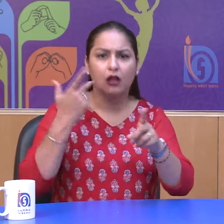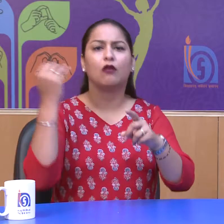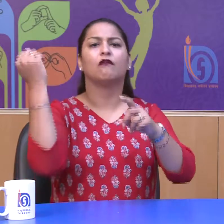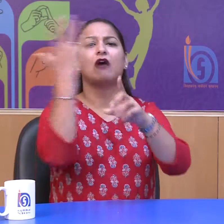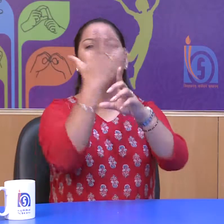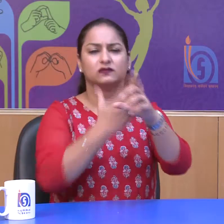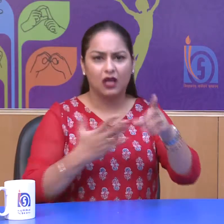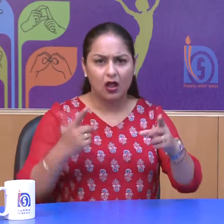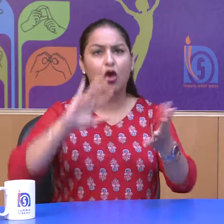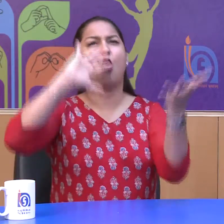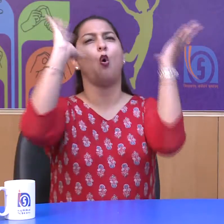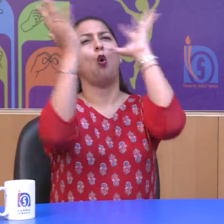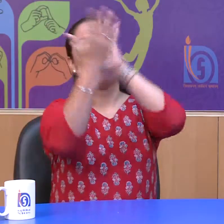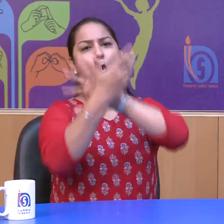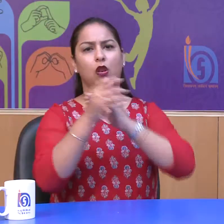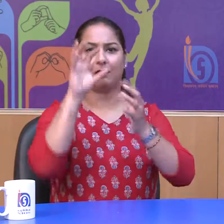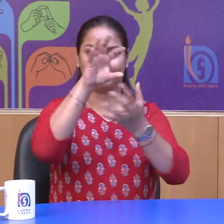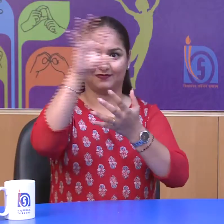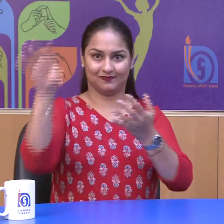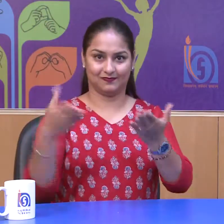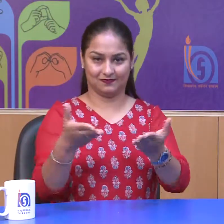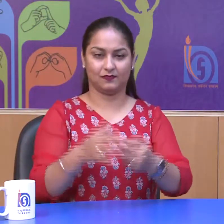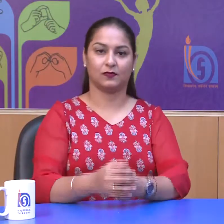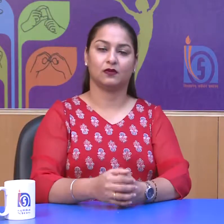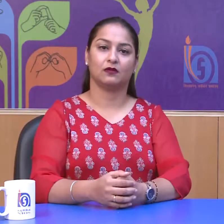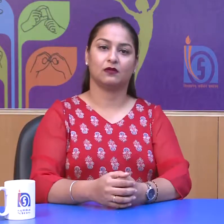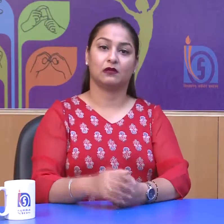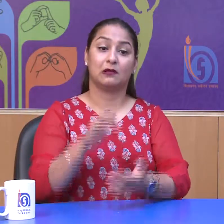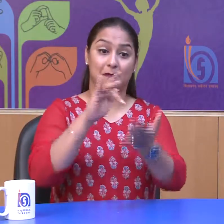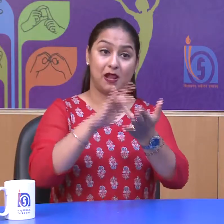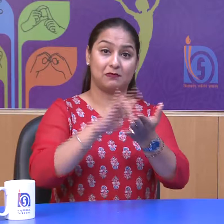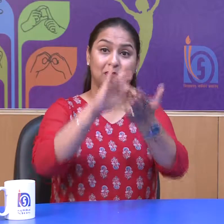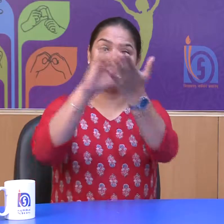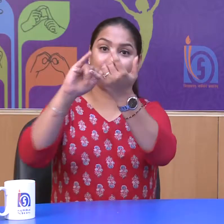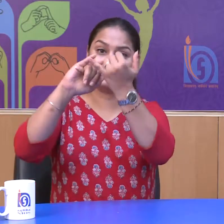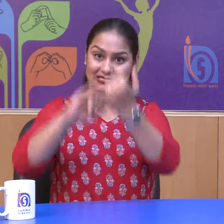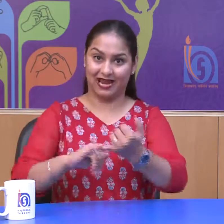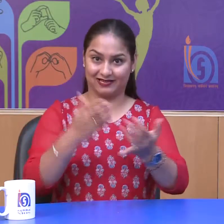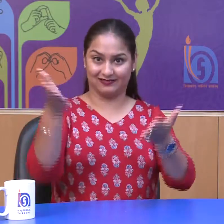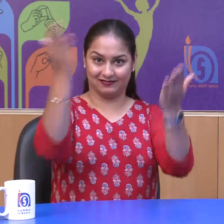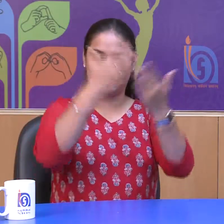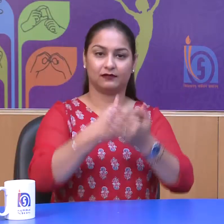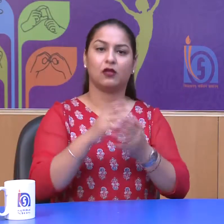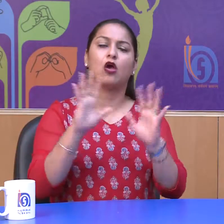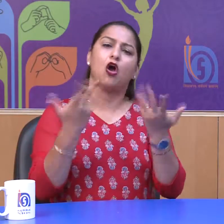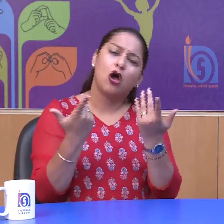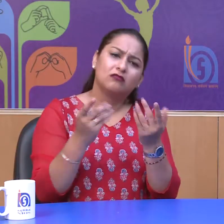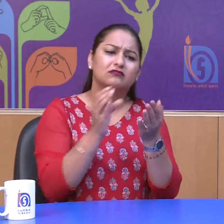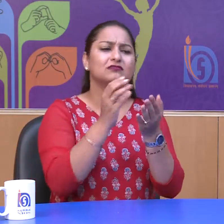The whole country or the entire state or the area of the concerned